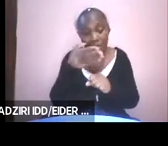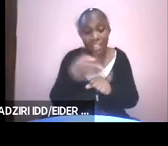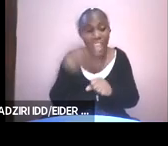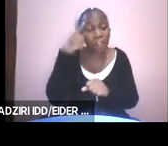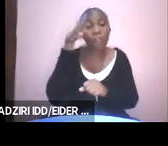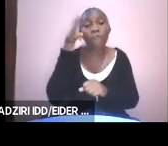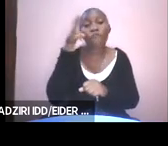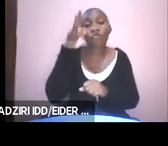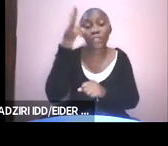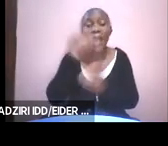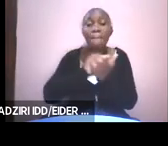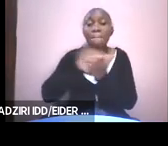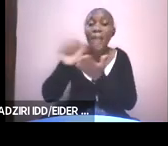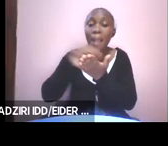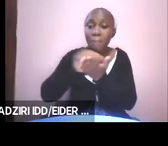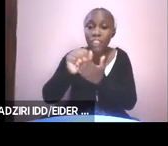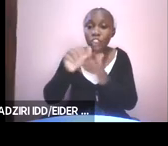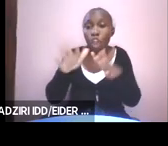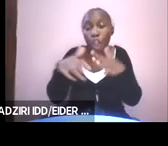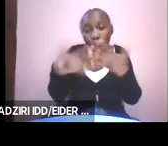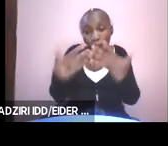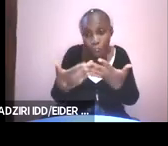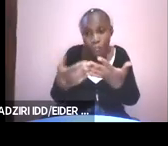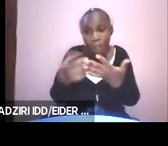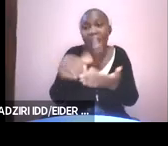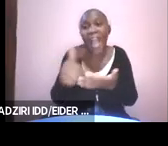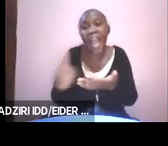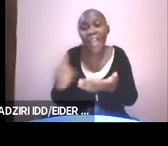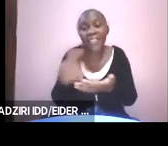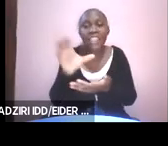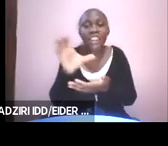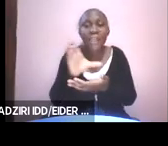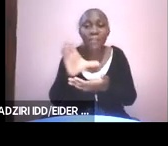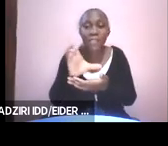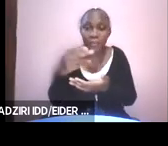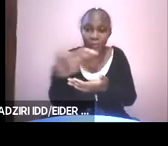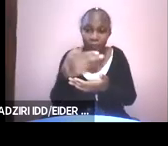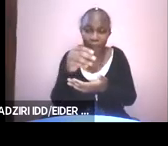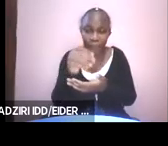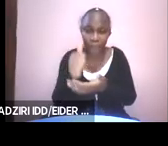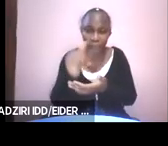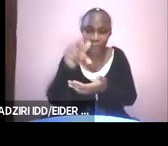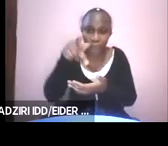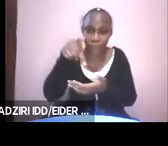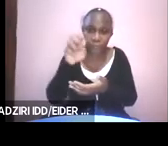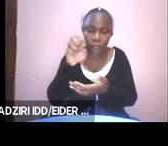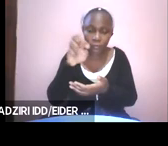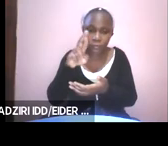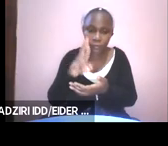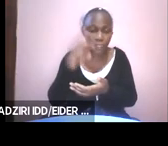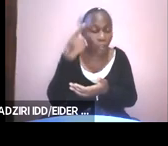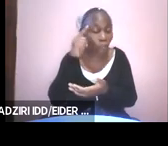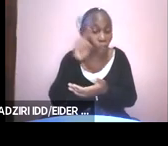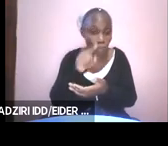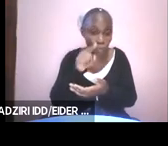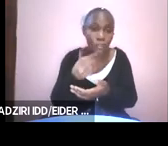other chapters in a book or something. But this is also, for you to add, I like the paper and